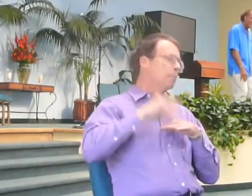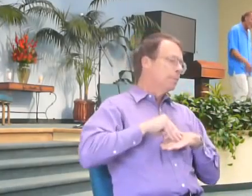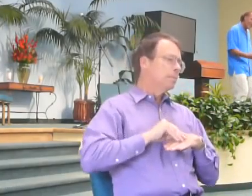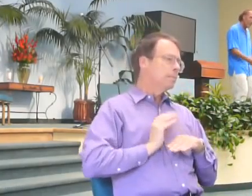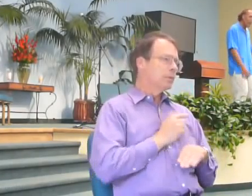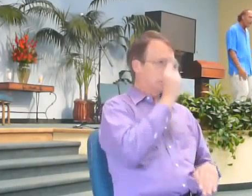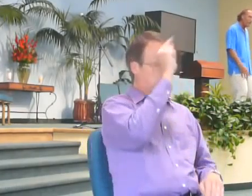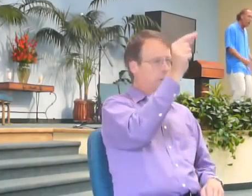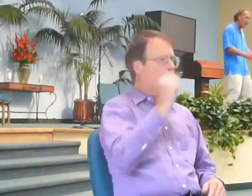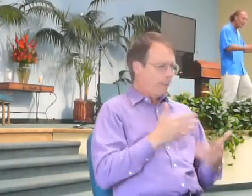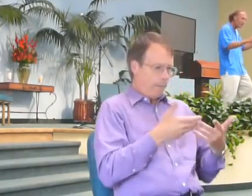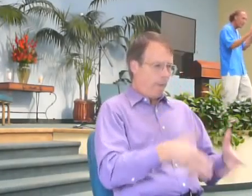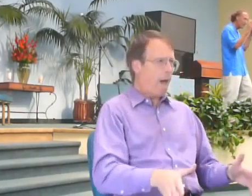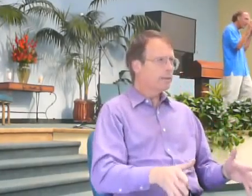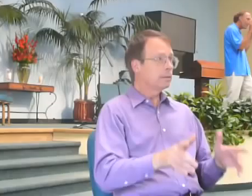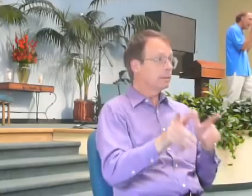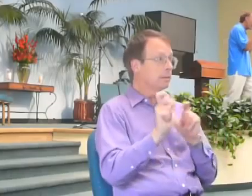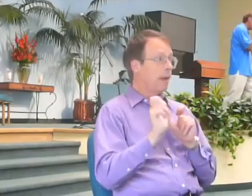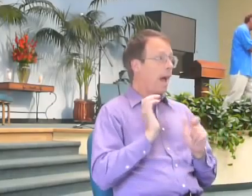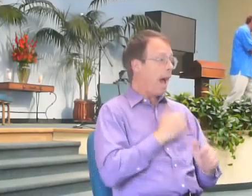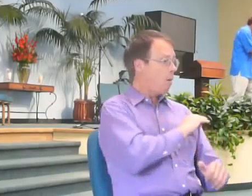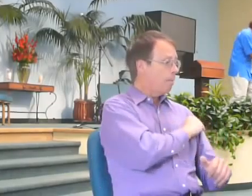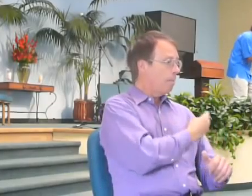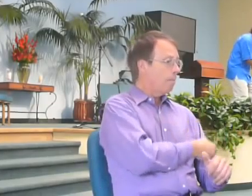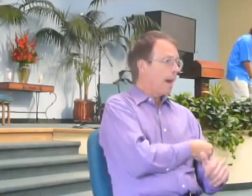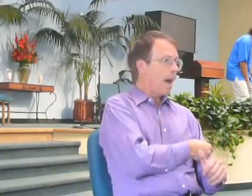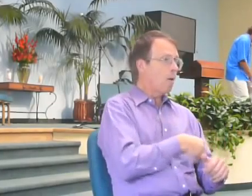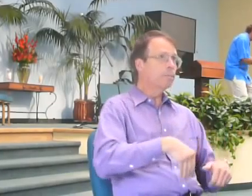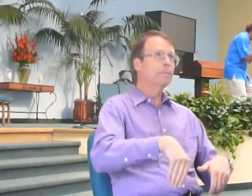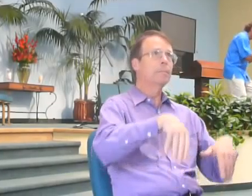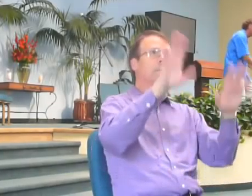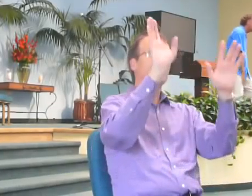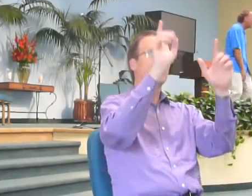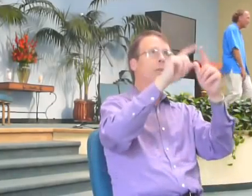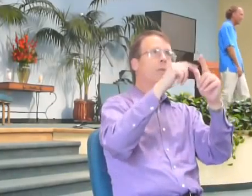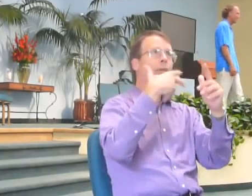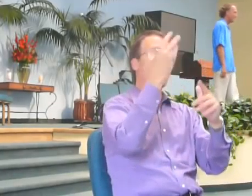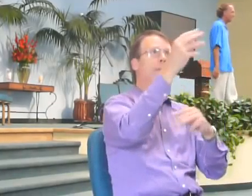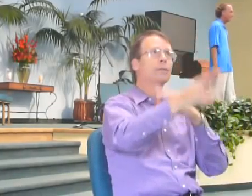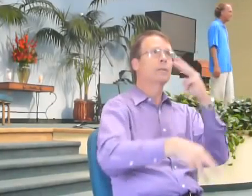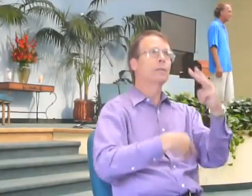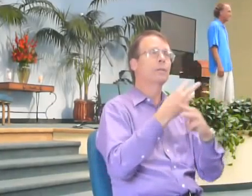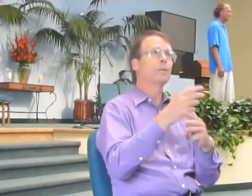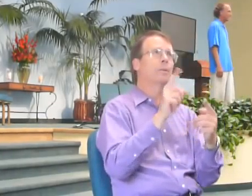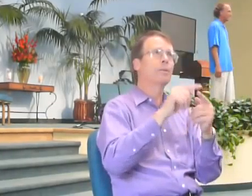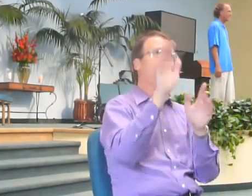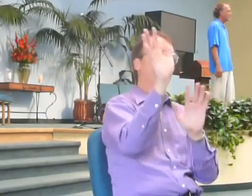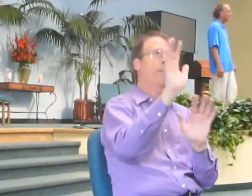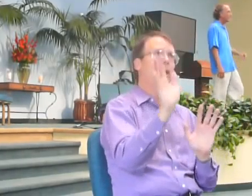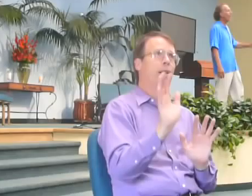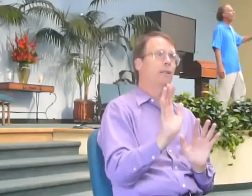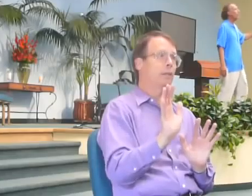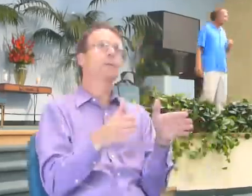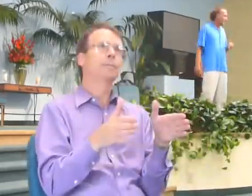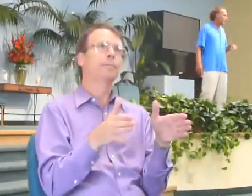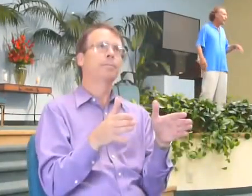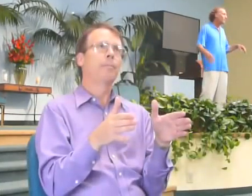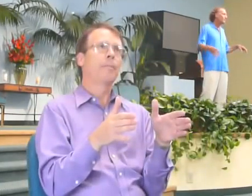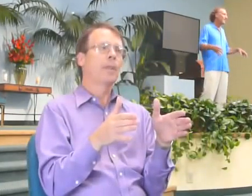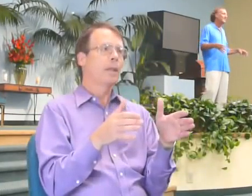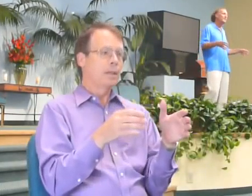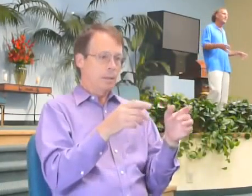It's just through the process of living that they have become degeniusized. It is through the process of